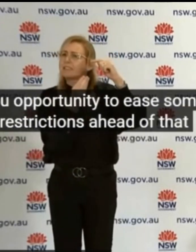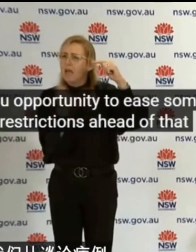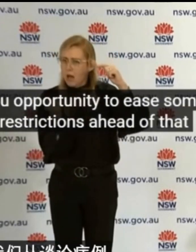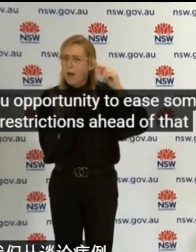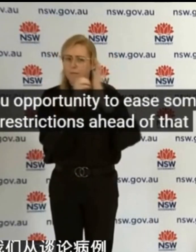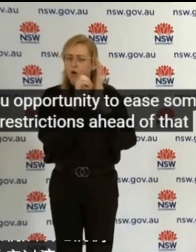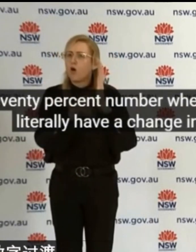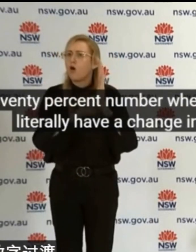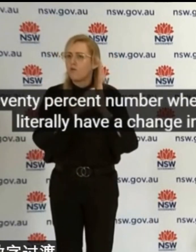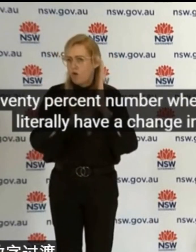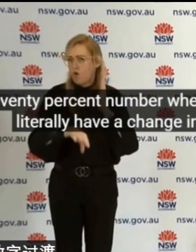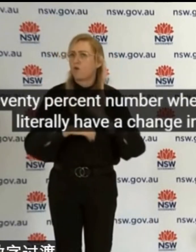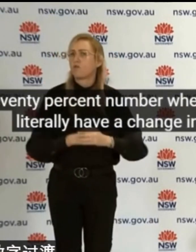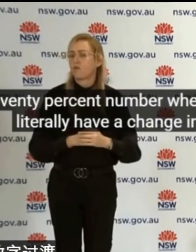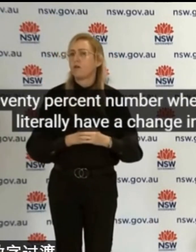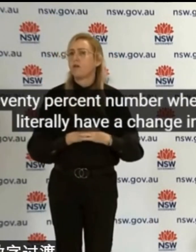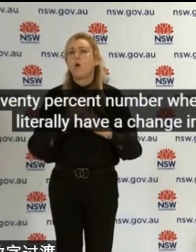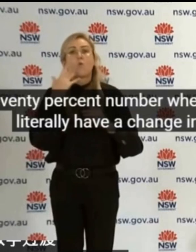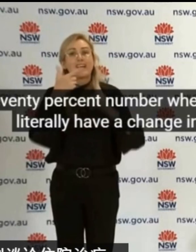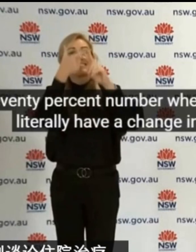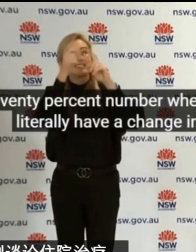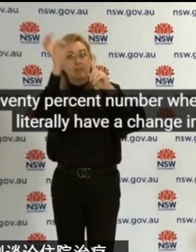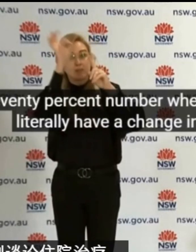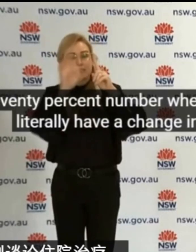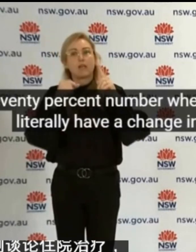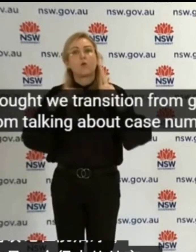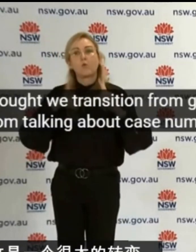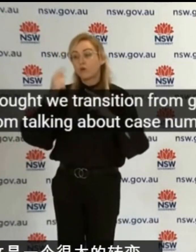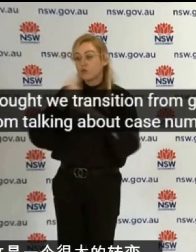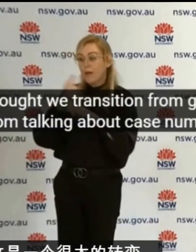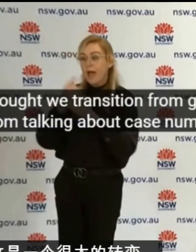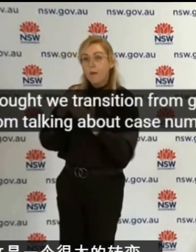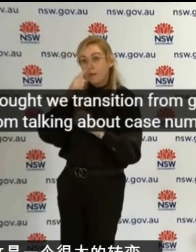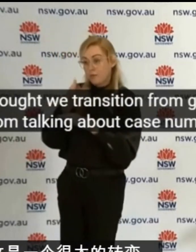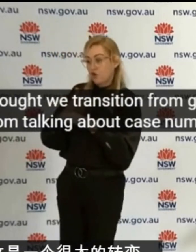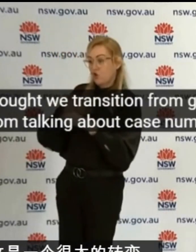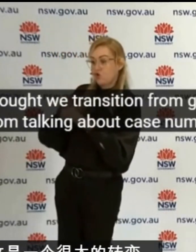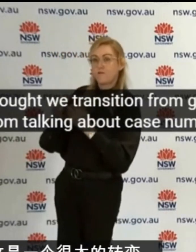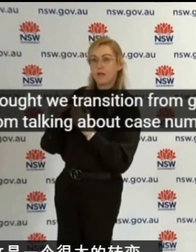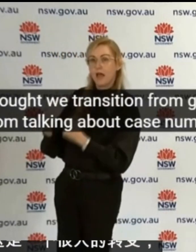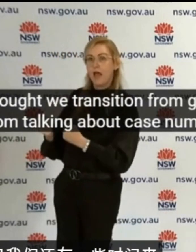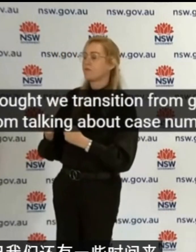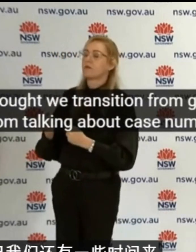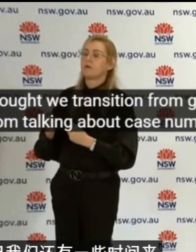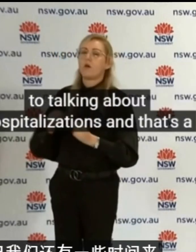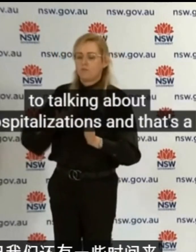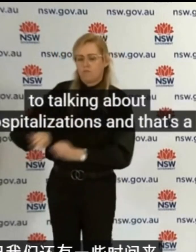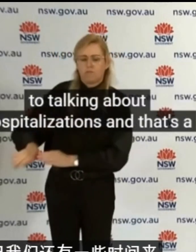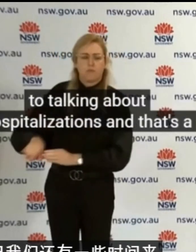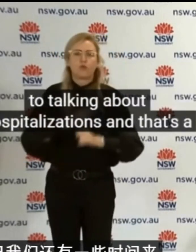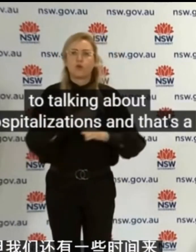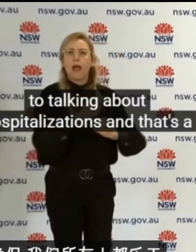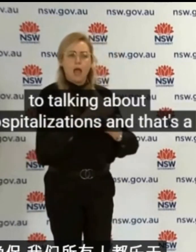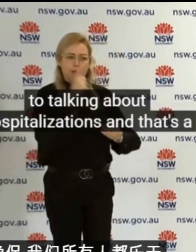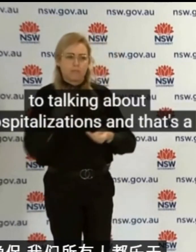case numbers to talking about hospitalisations, and that's a big shift. But we have some time ahead of us to make sure that all of us are